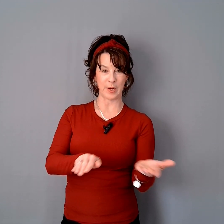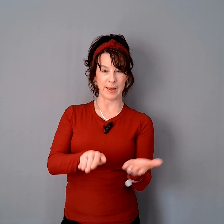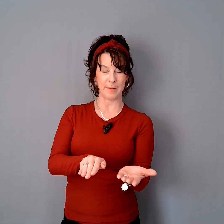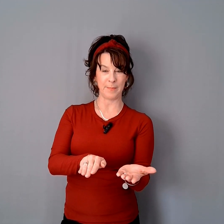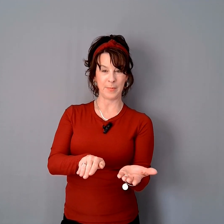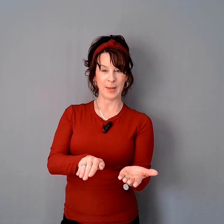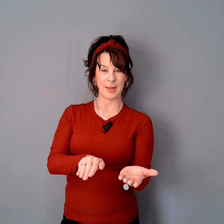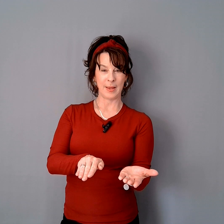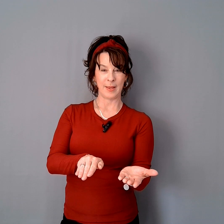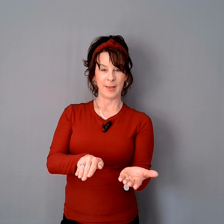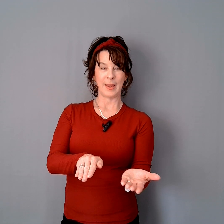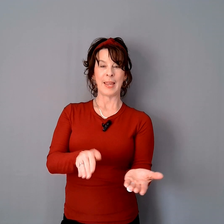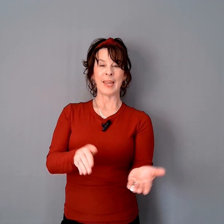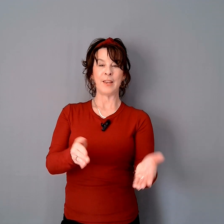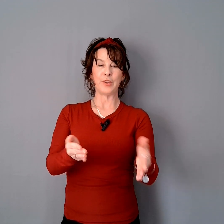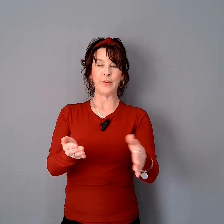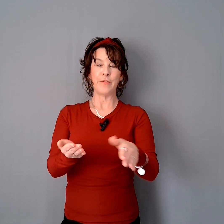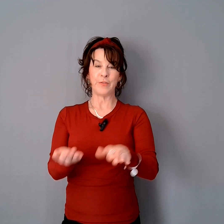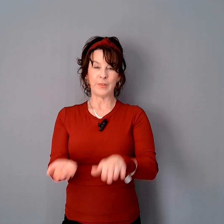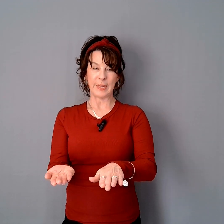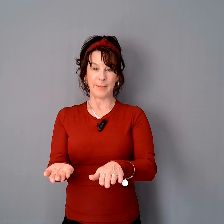up, and you flip.